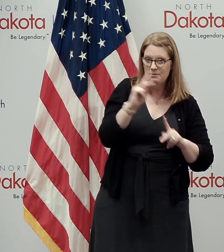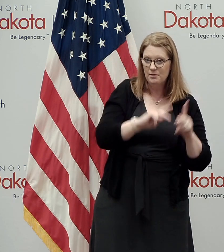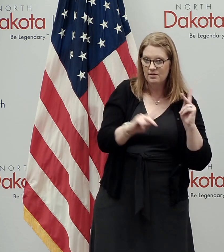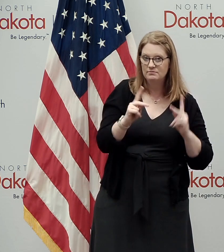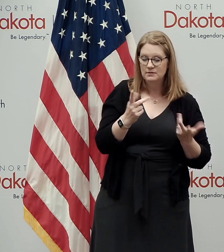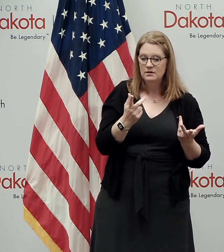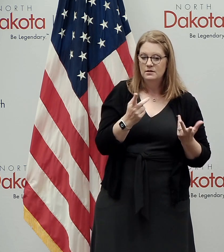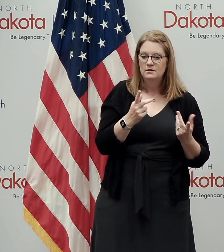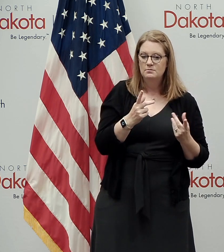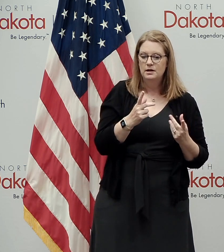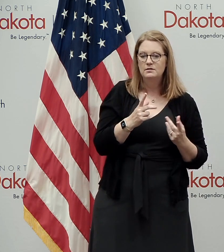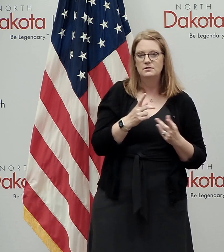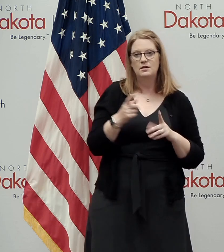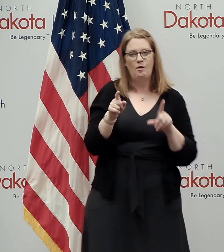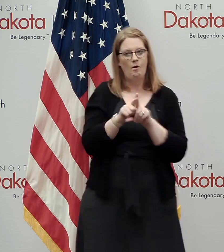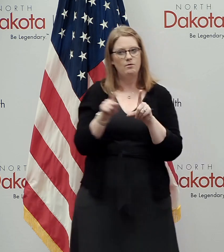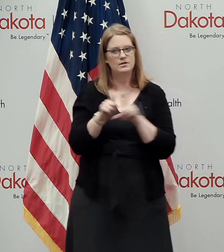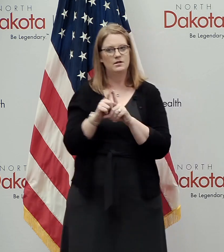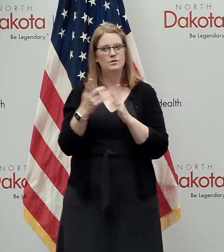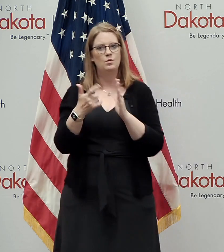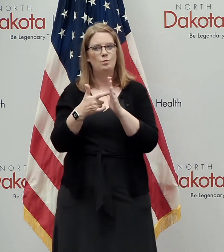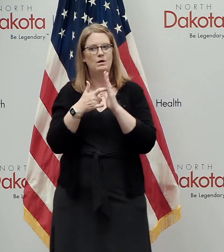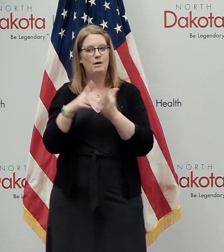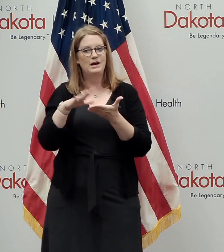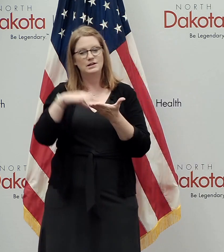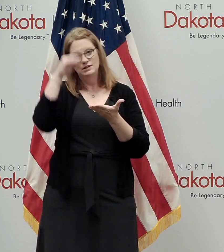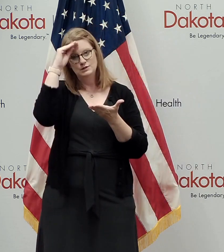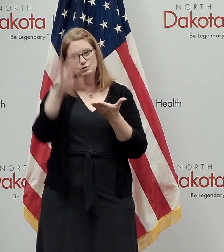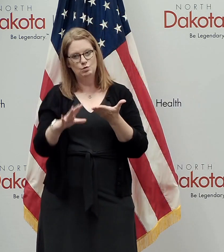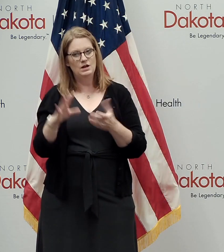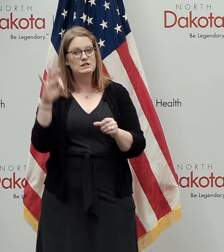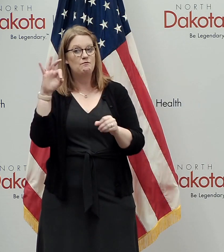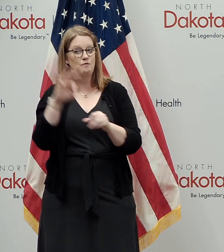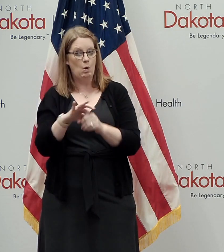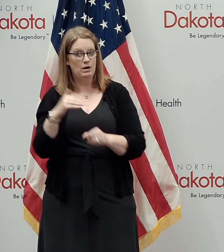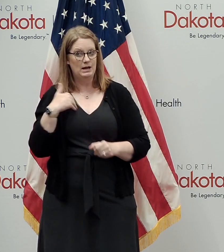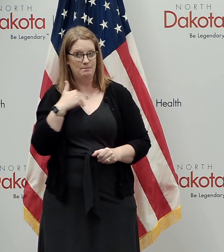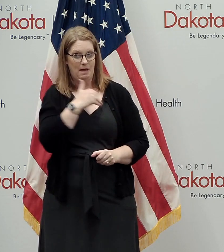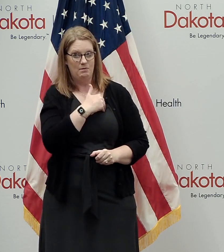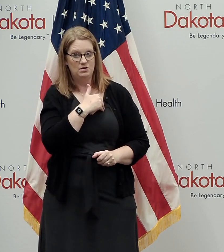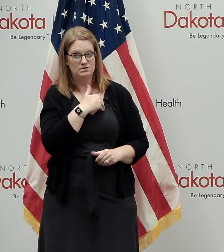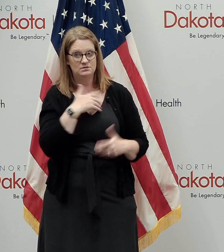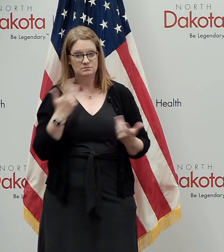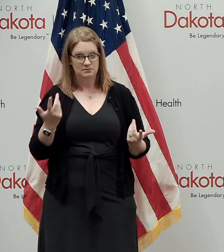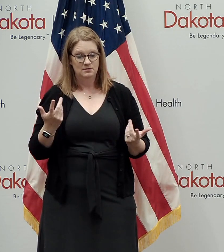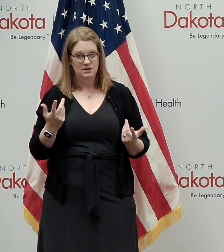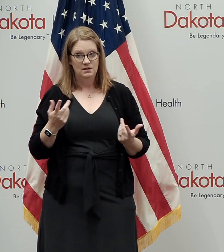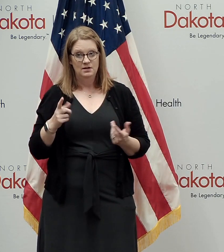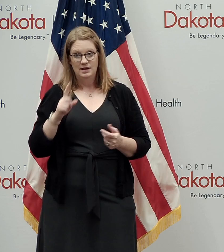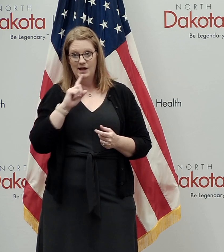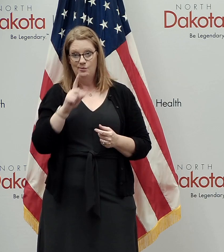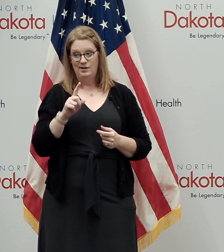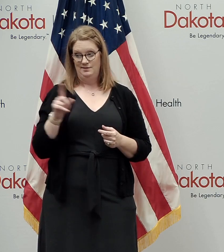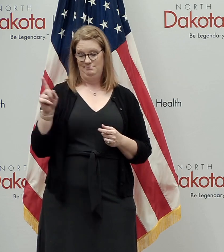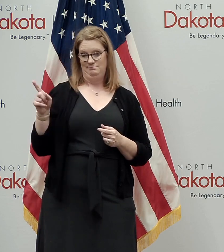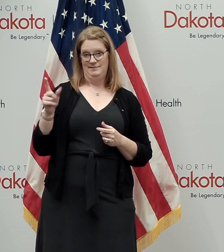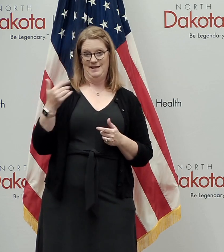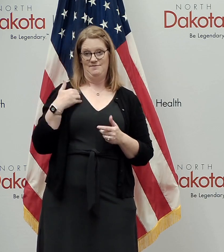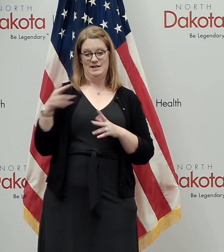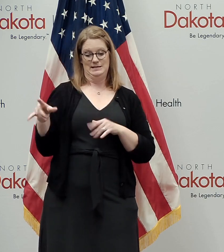ago, they required students to be voting members with as much authority as Dr. Ryan, who's a former CEO of a medical